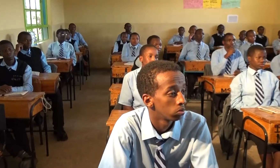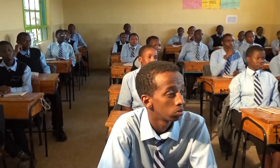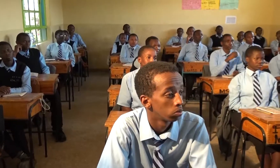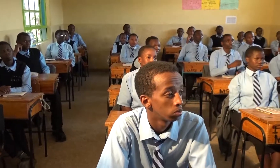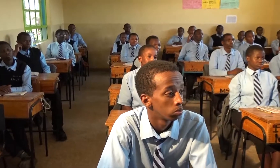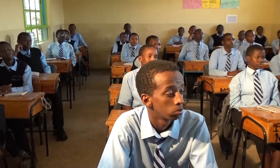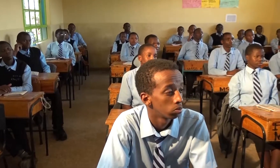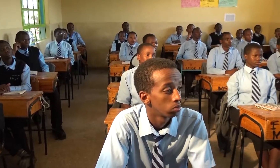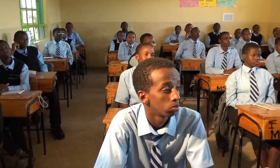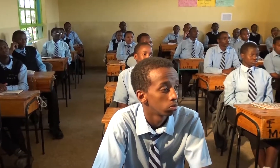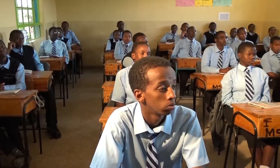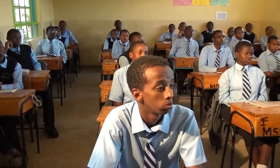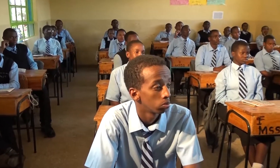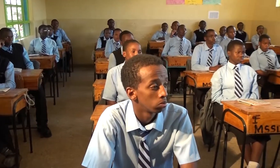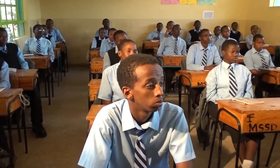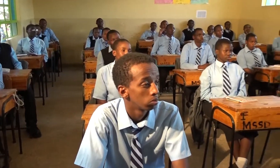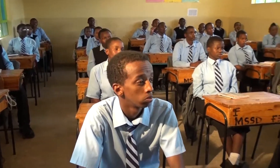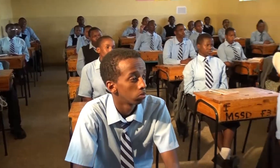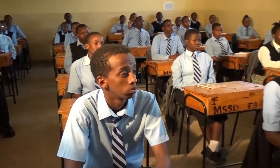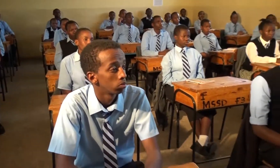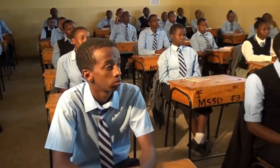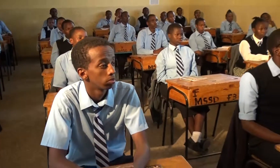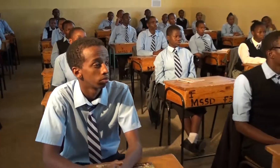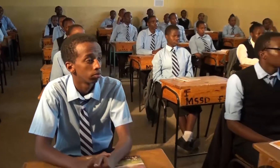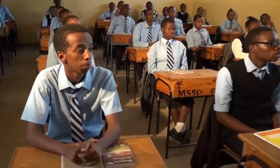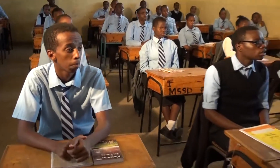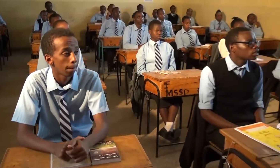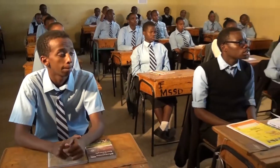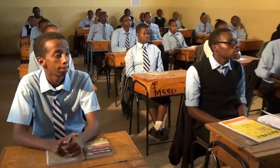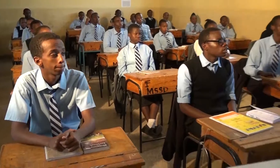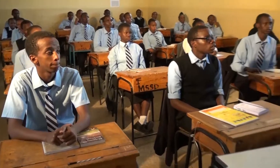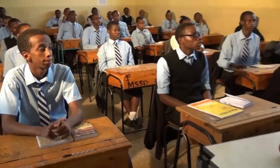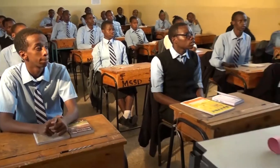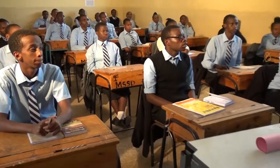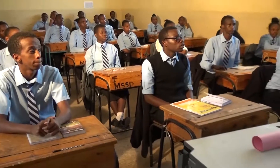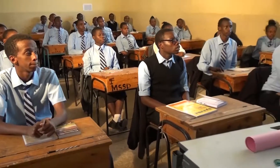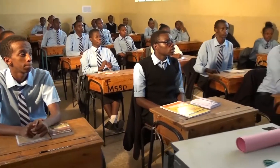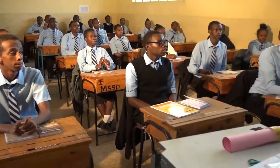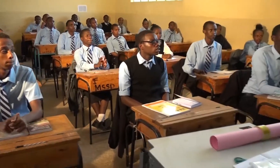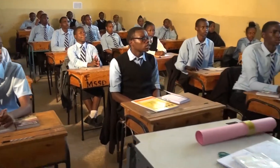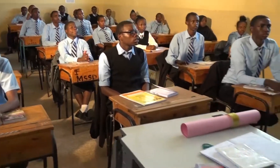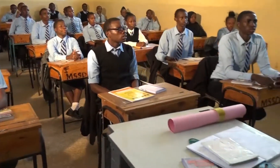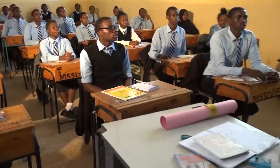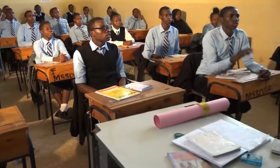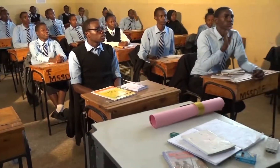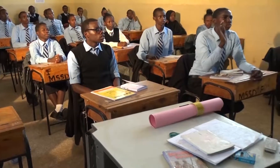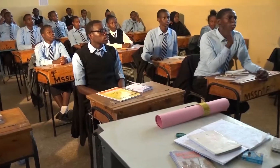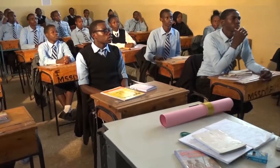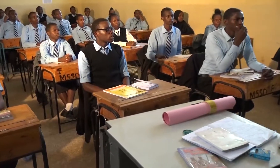making you think that man is a main character? Maybe because, for example, in the family